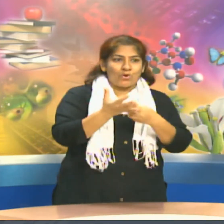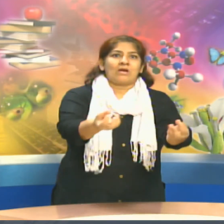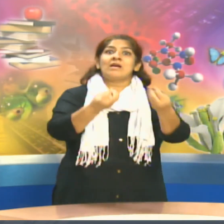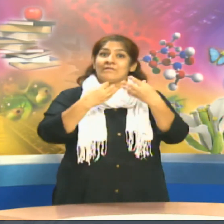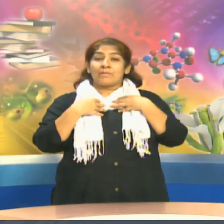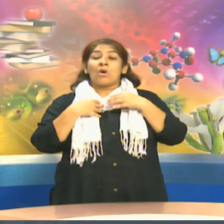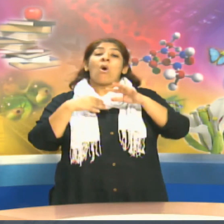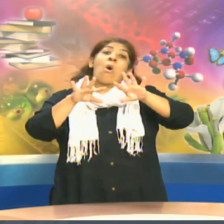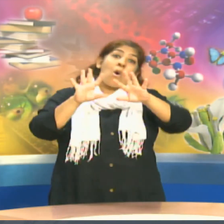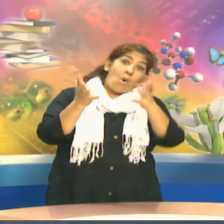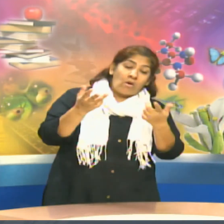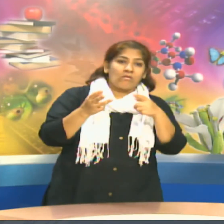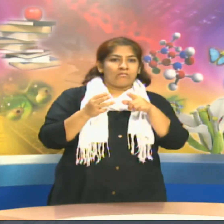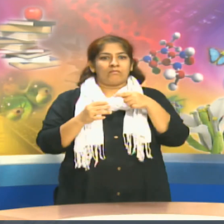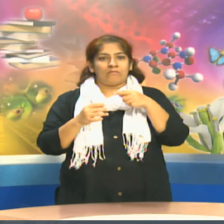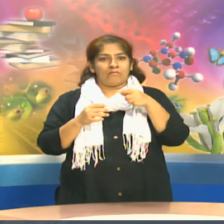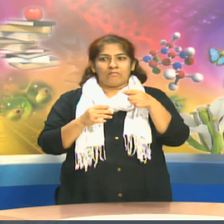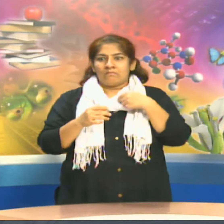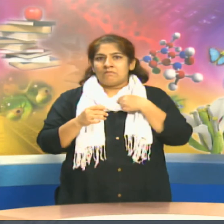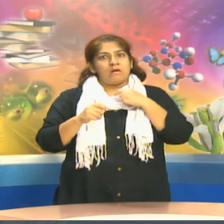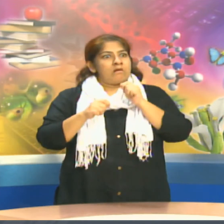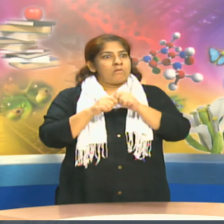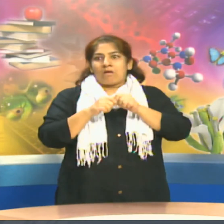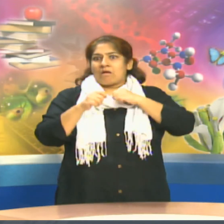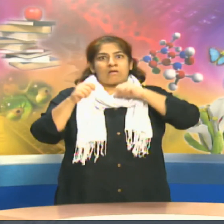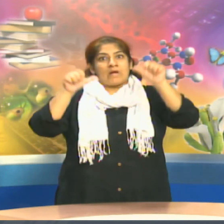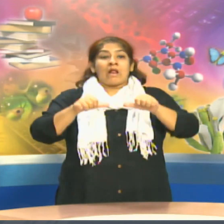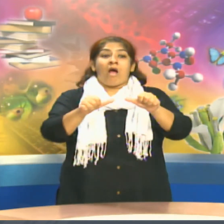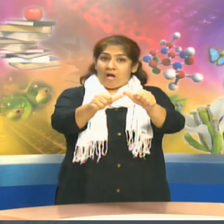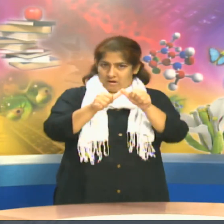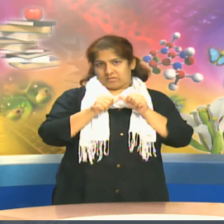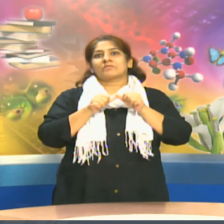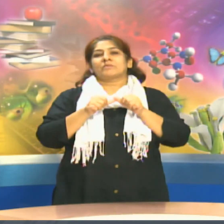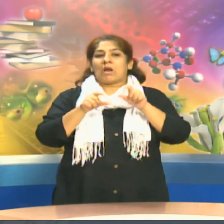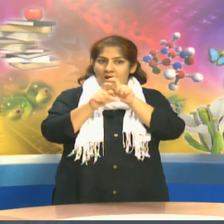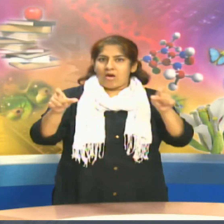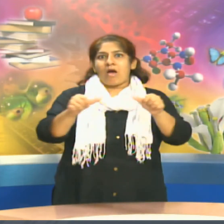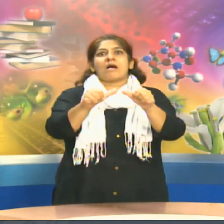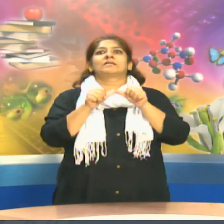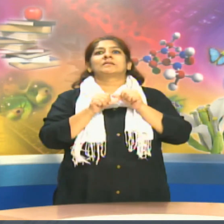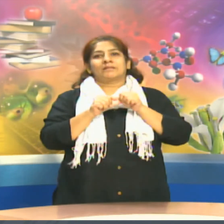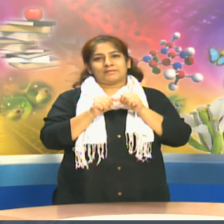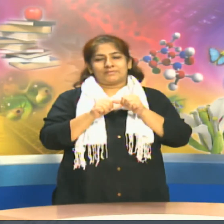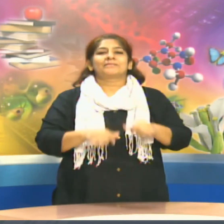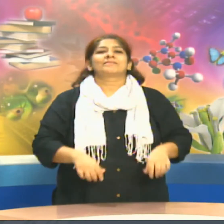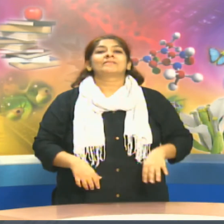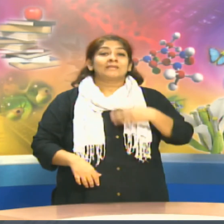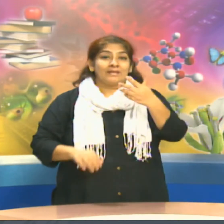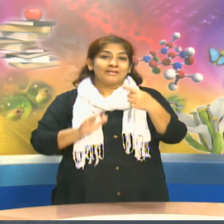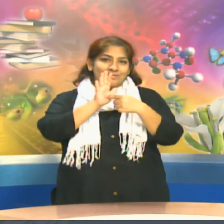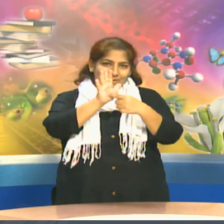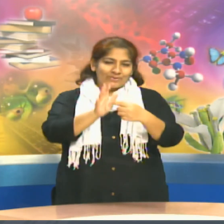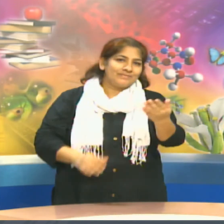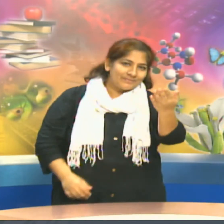things, and also report from the juniors, or he also